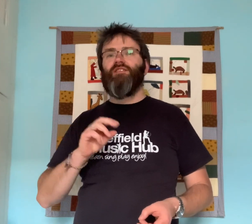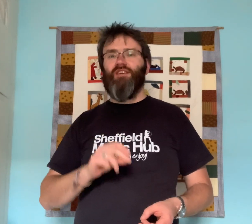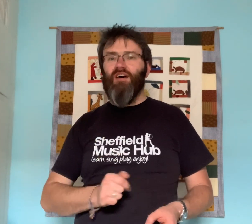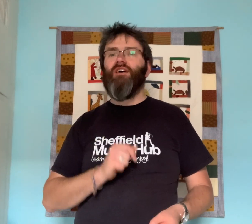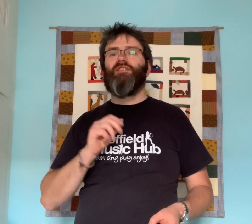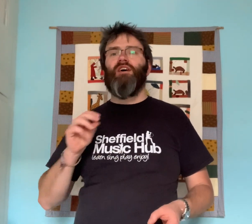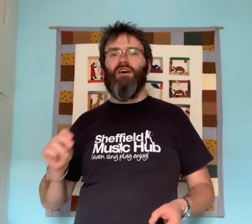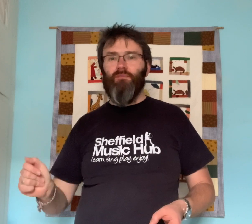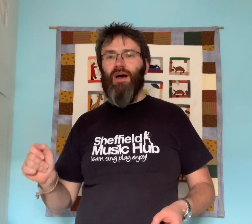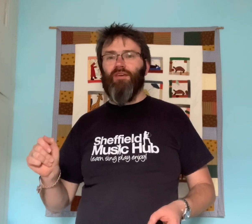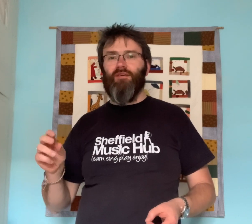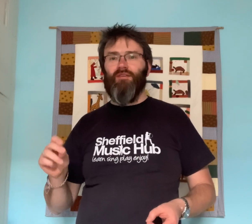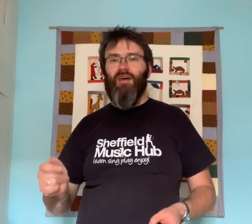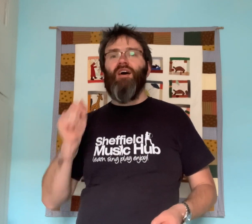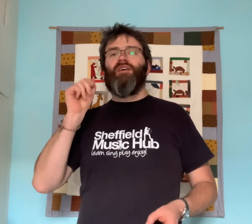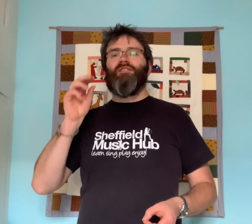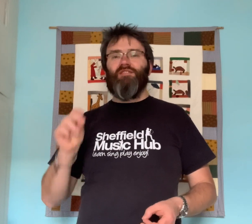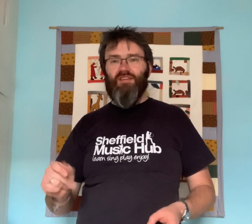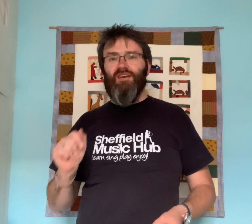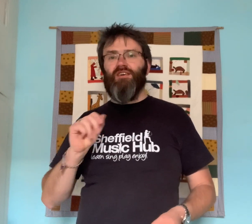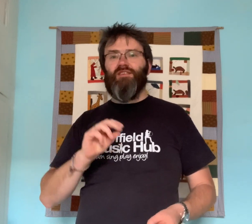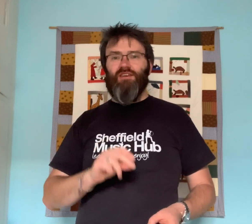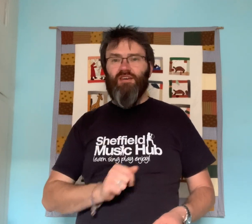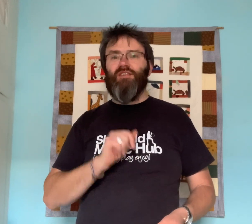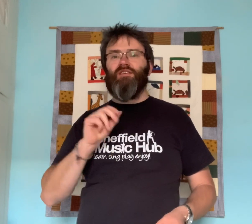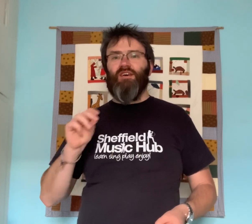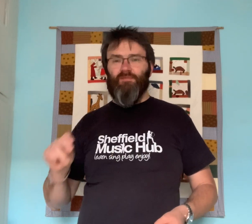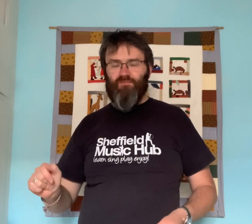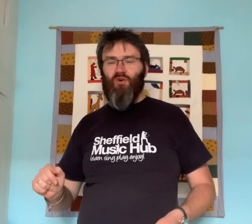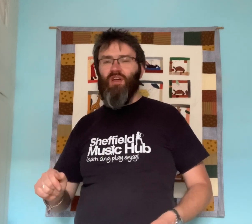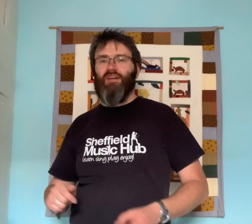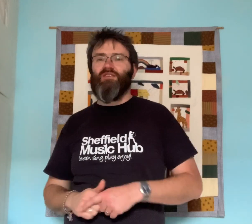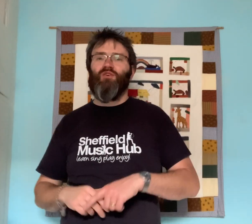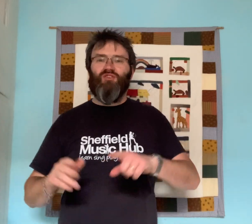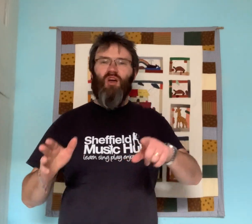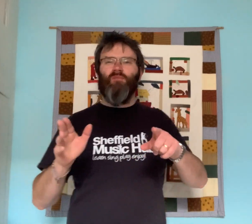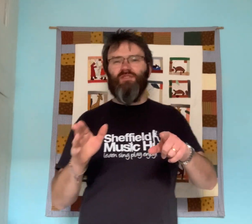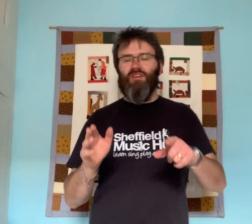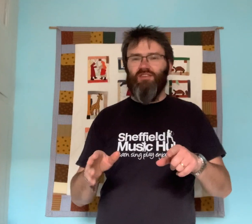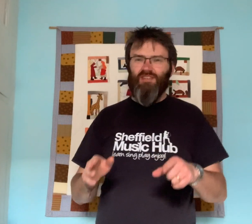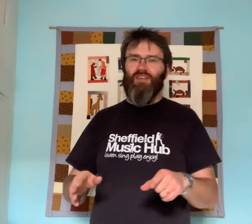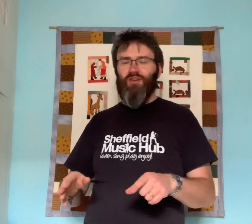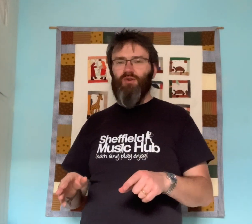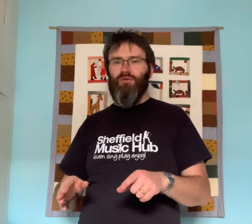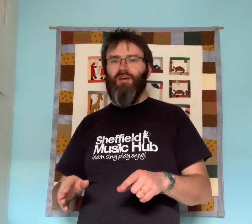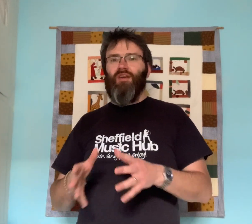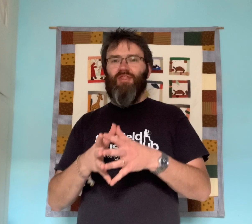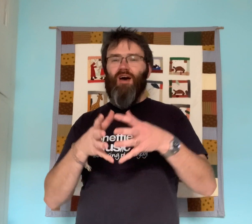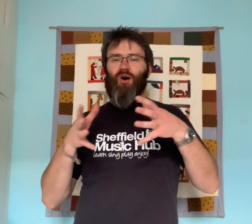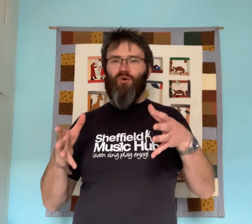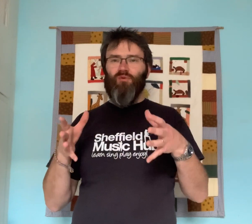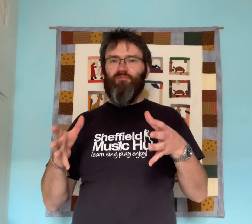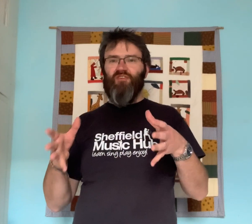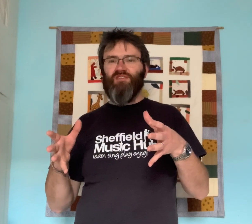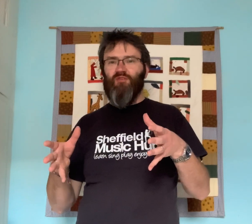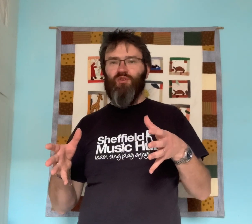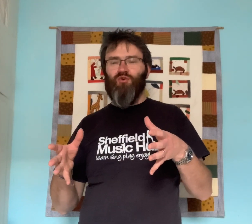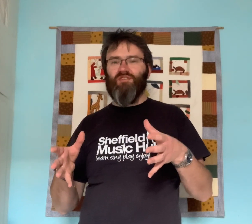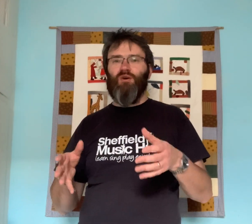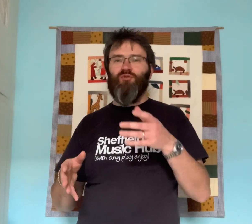da da pattern. Da da da. Okay, so I'm just going to sing you that whole first half of the chorus, and I wonder if you